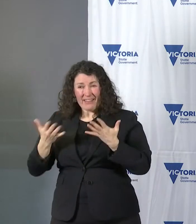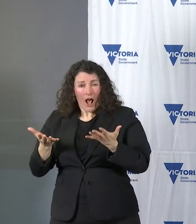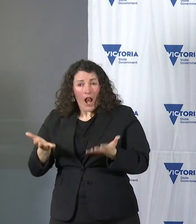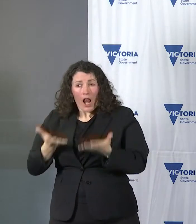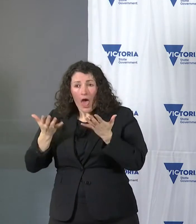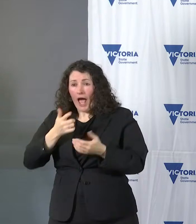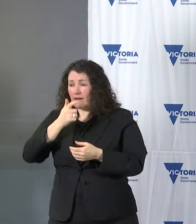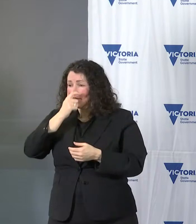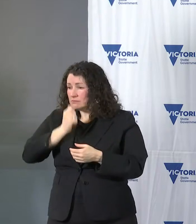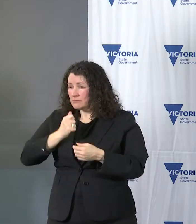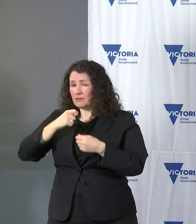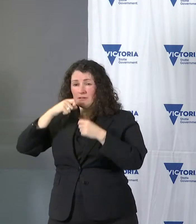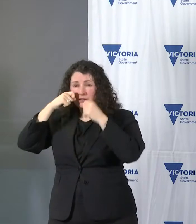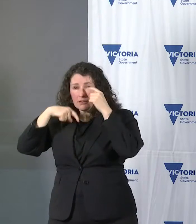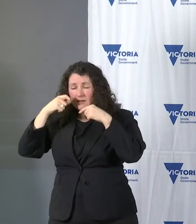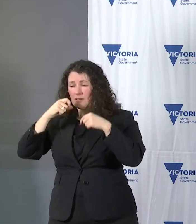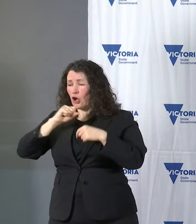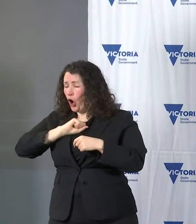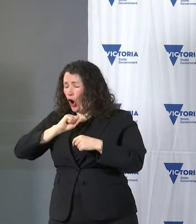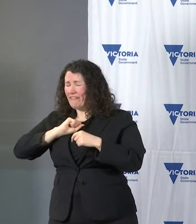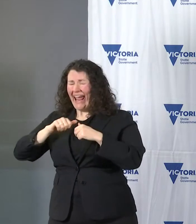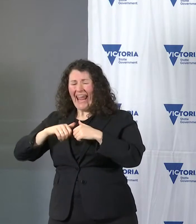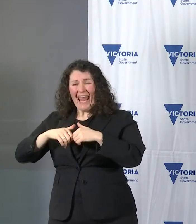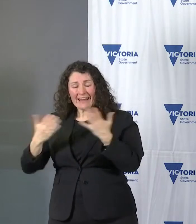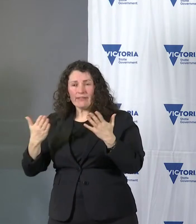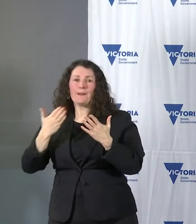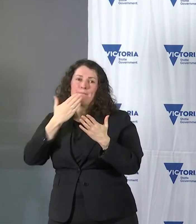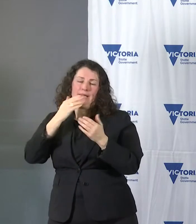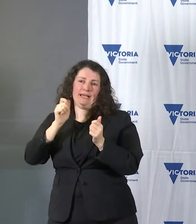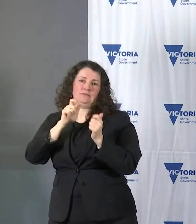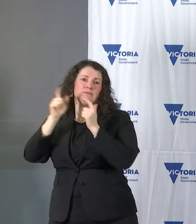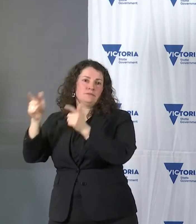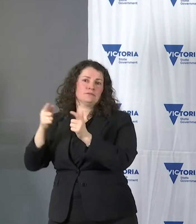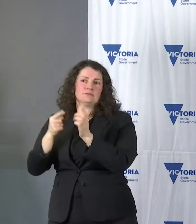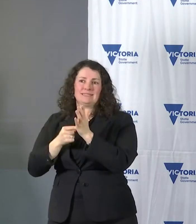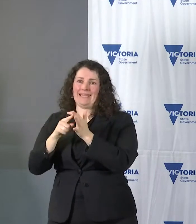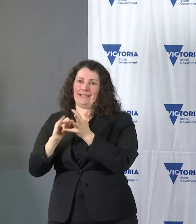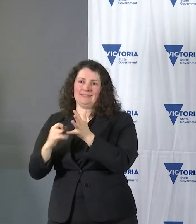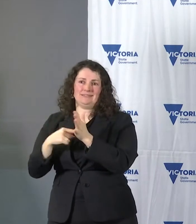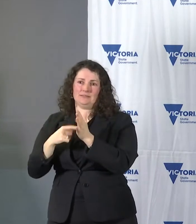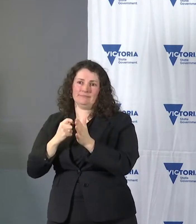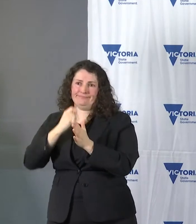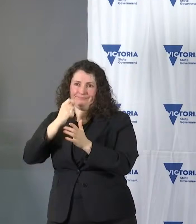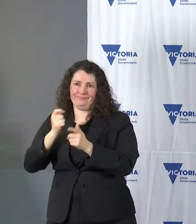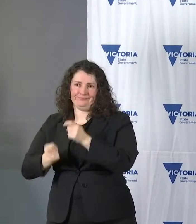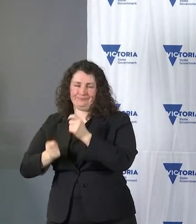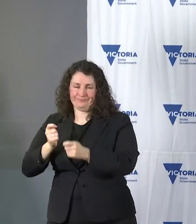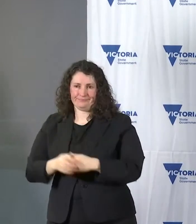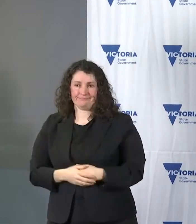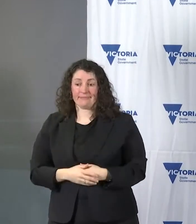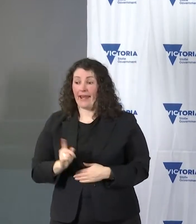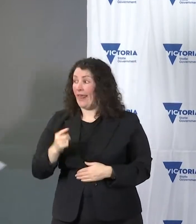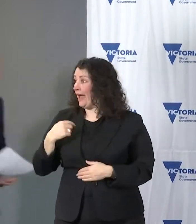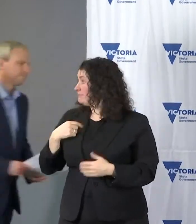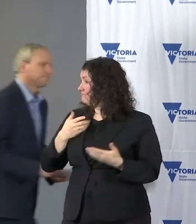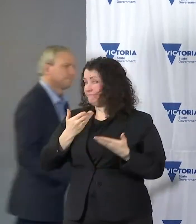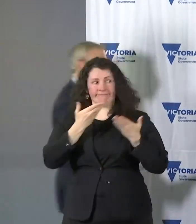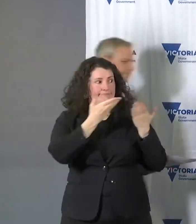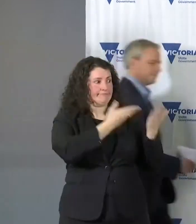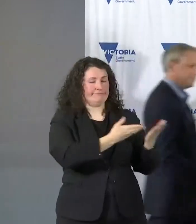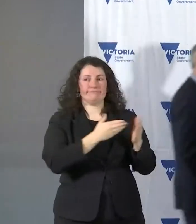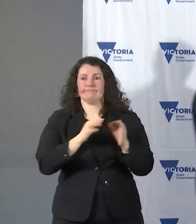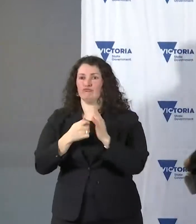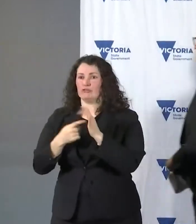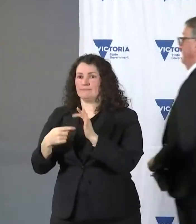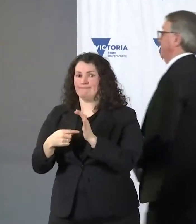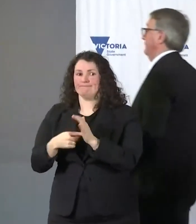might ask the Chief Health Officer to say a few words, followed by Ms Matson, and then we're happy to take questions. Thanks.